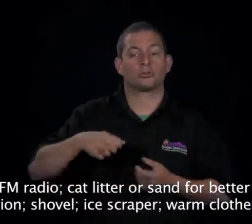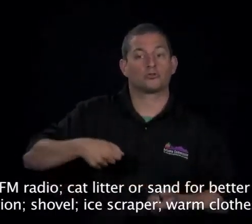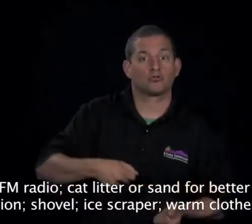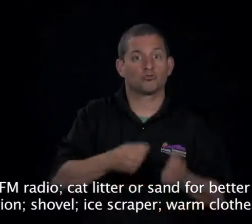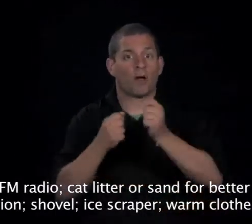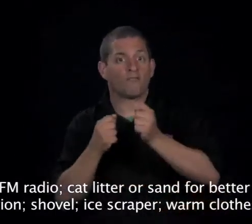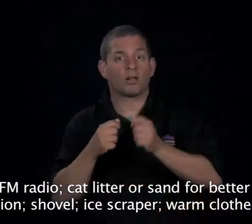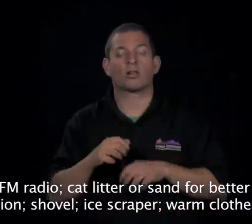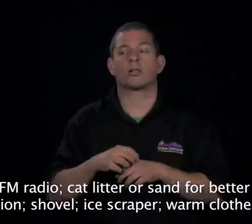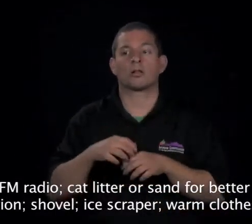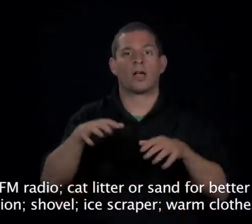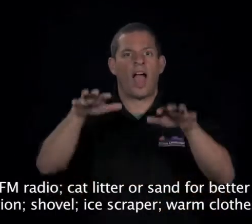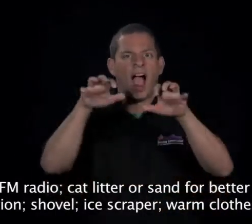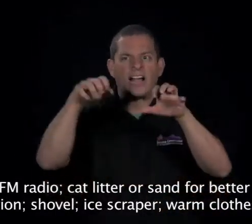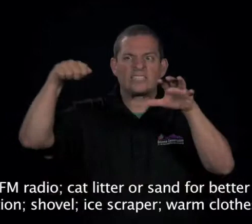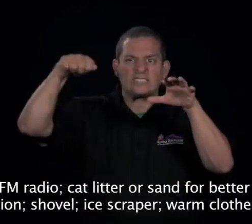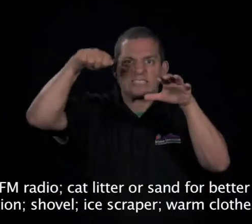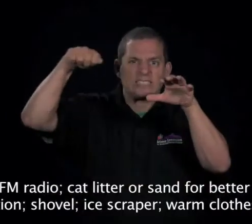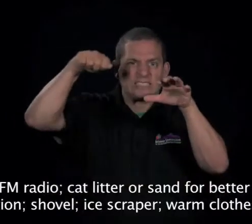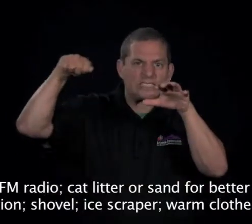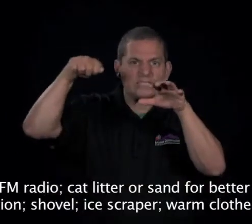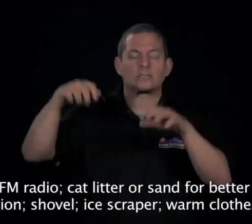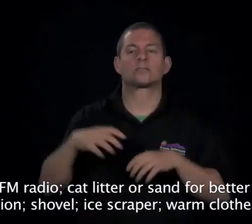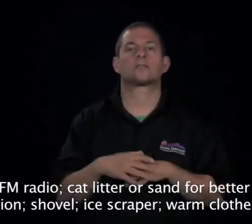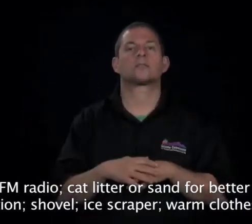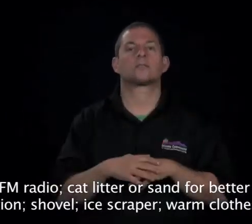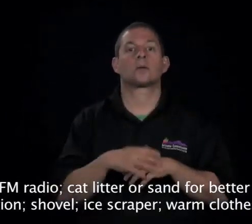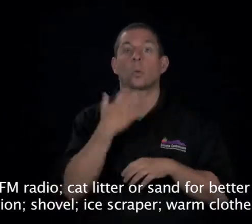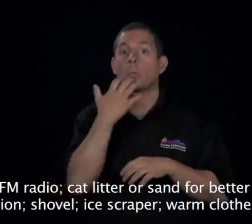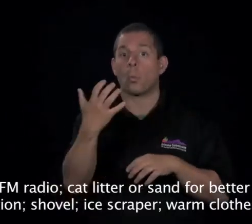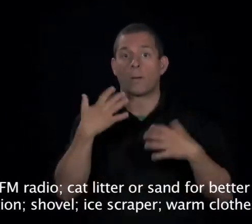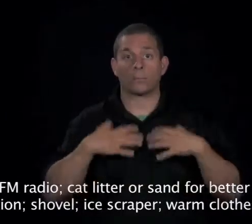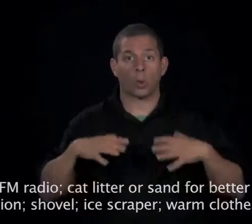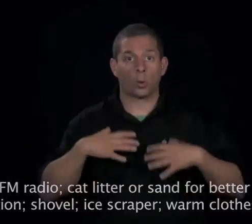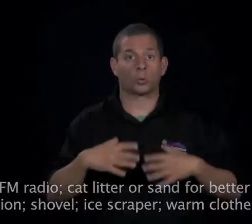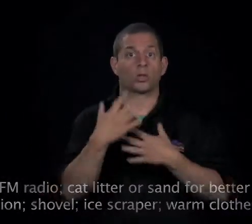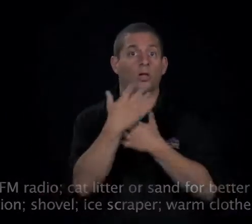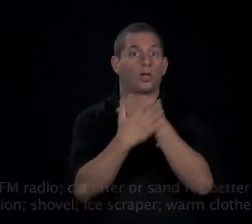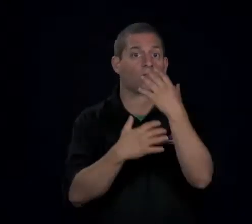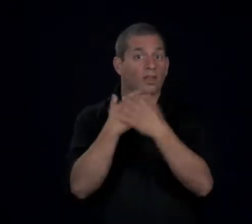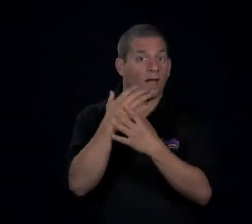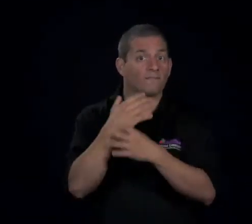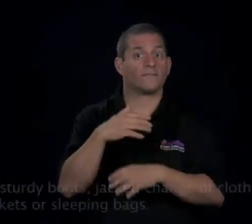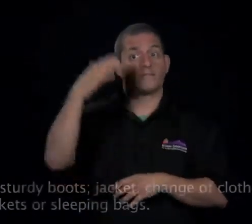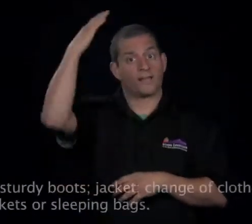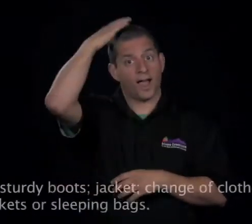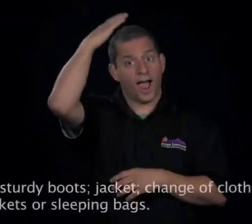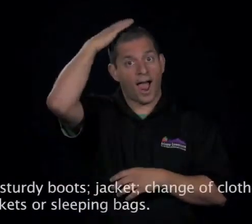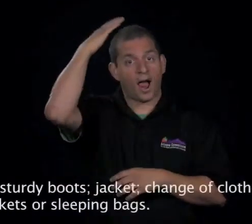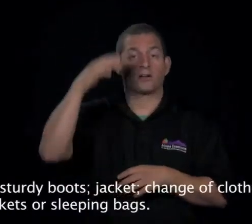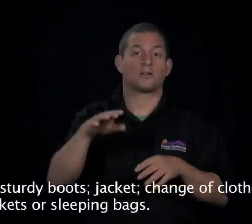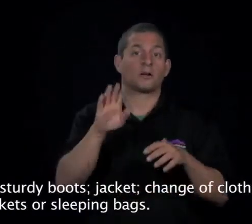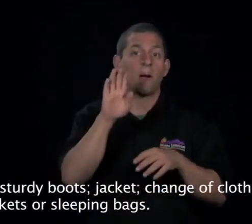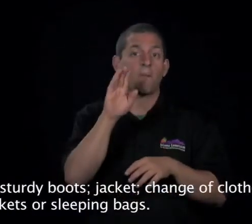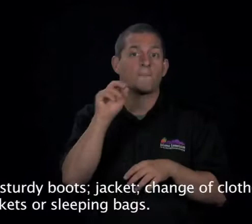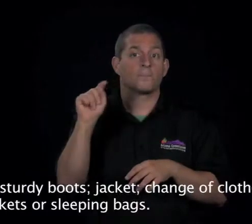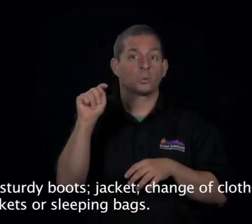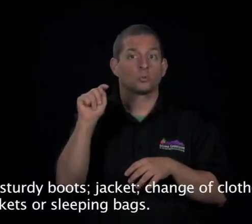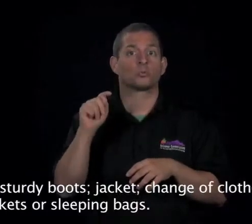shovel, ice scraper, warm clothes, gloves, hat,